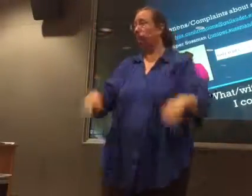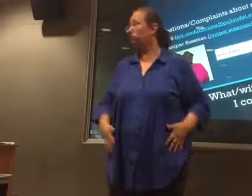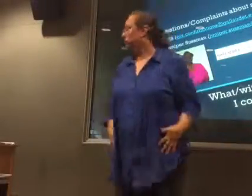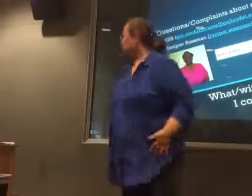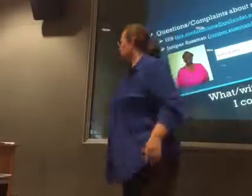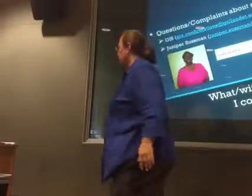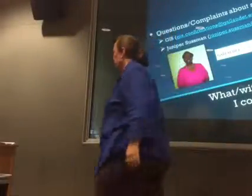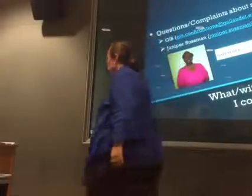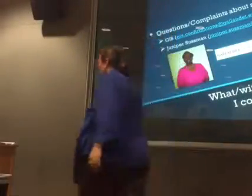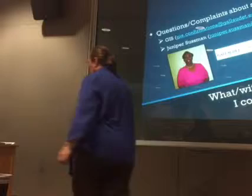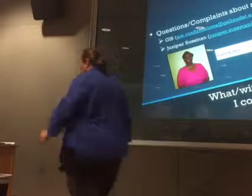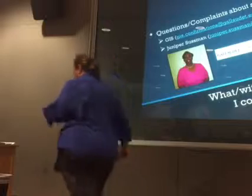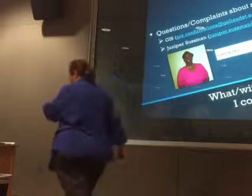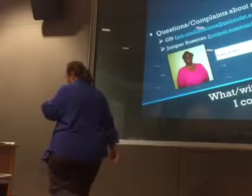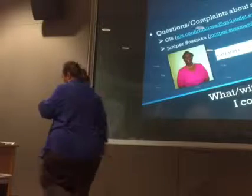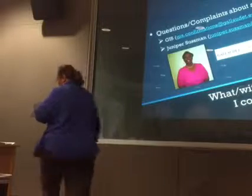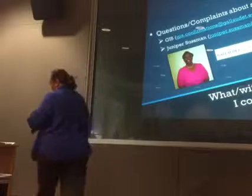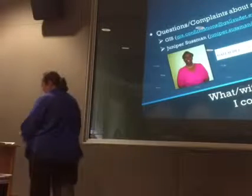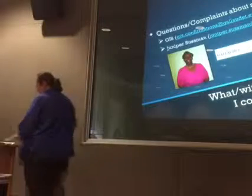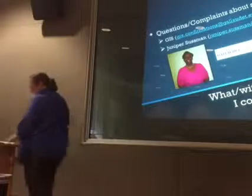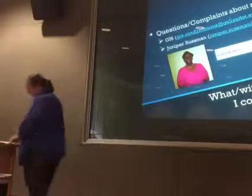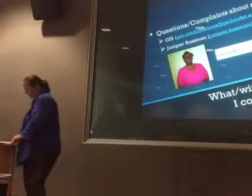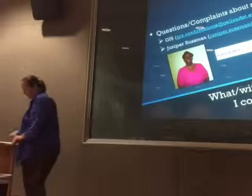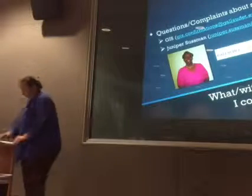we're providing it right, the best we can.